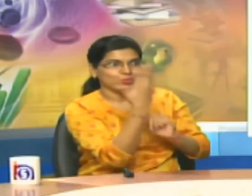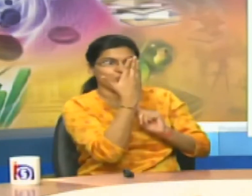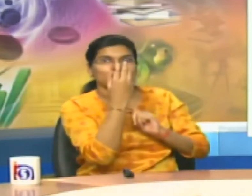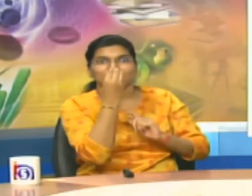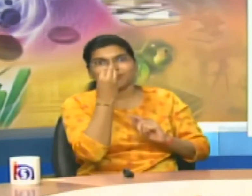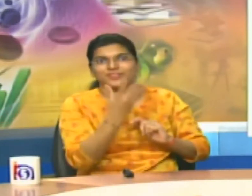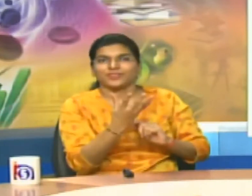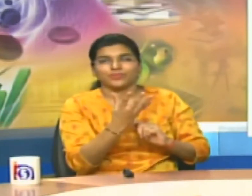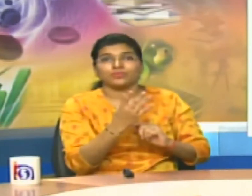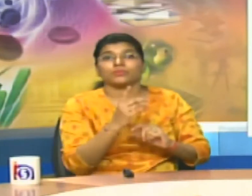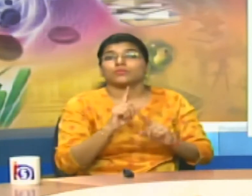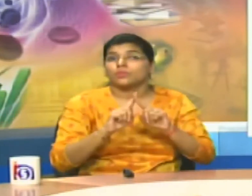words,